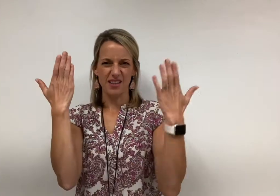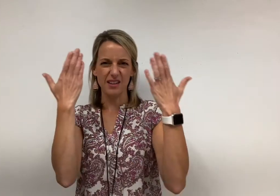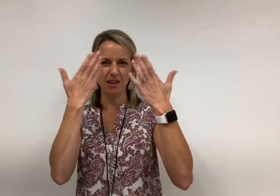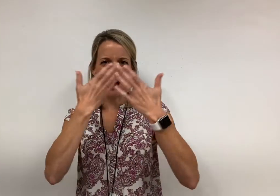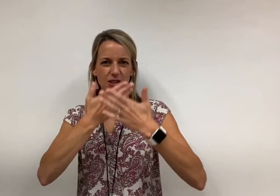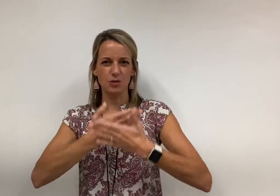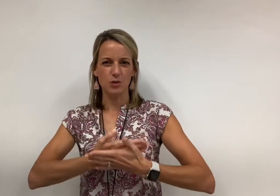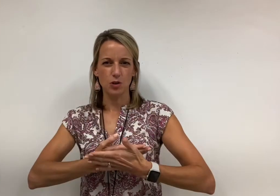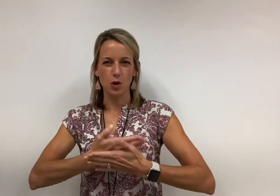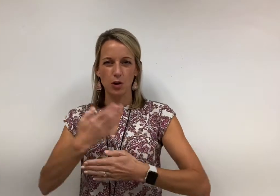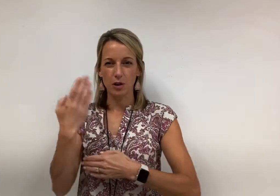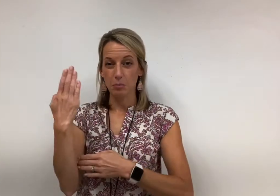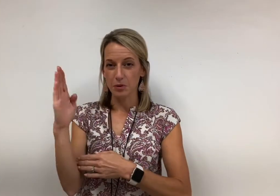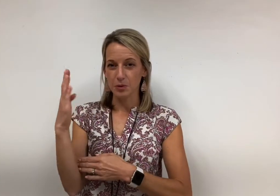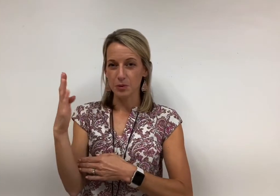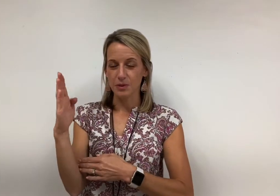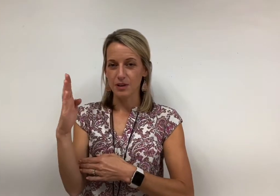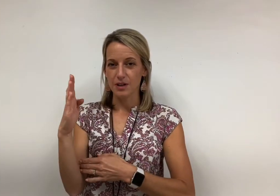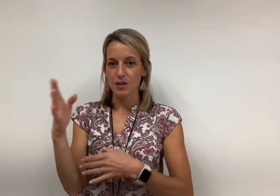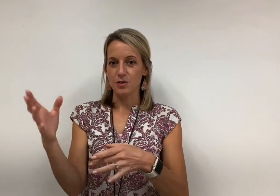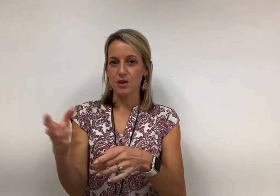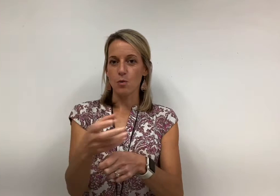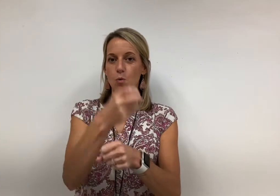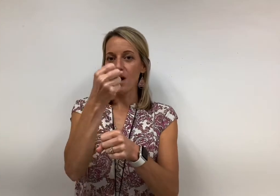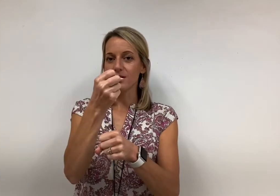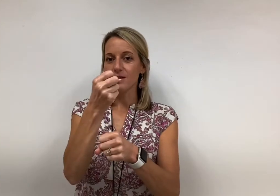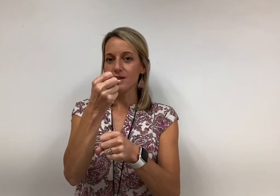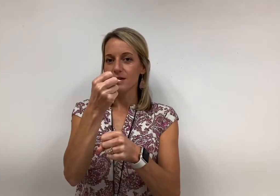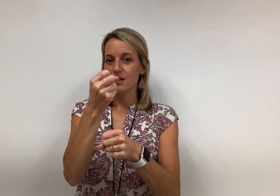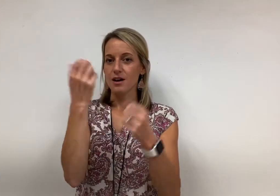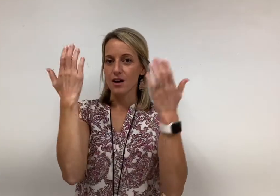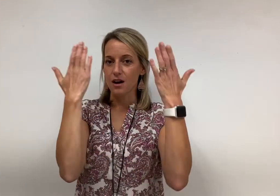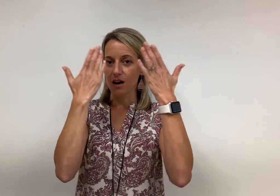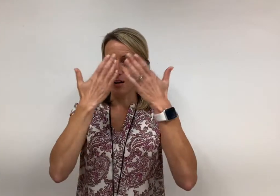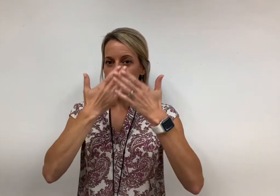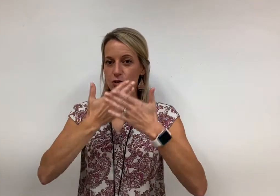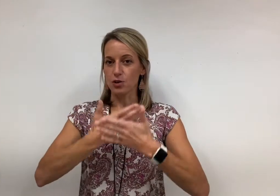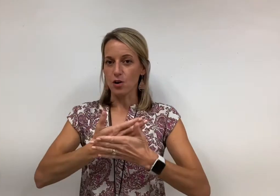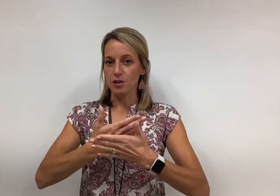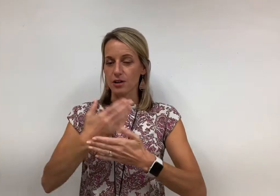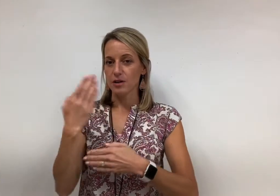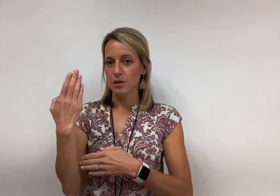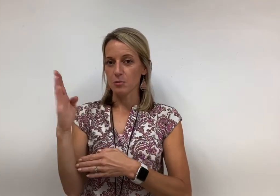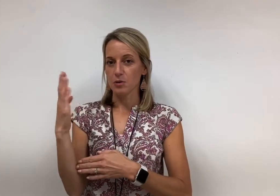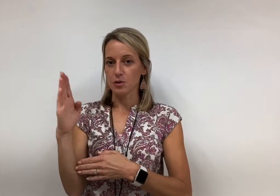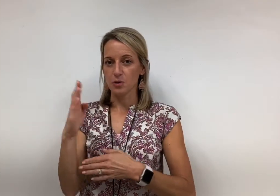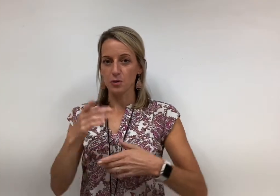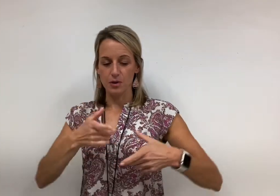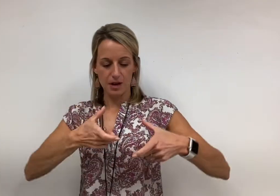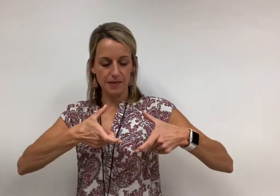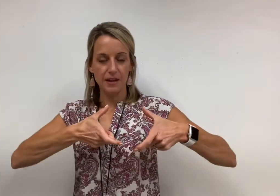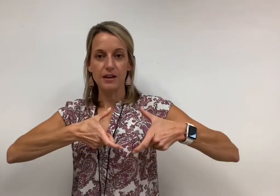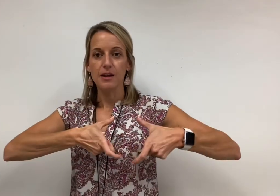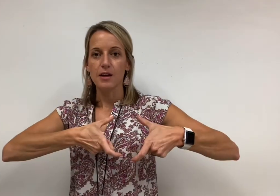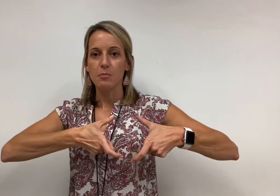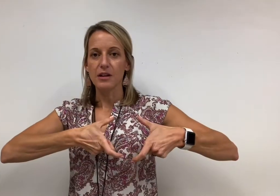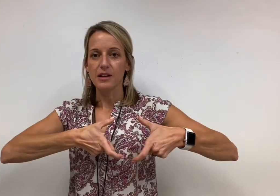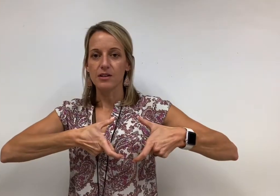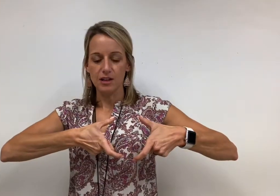it actually was dark blue. So they won a dark blue and then bent L hand